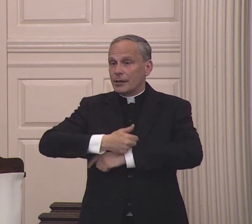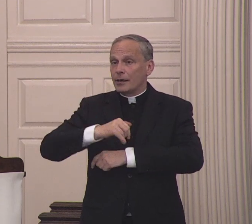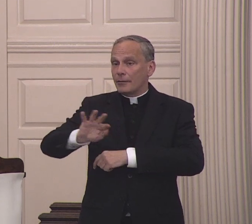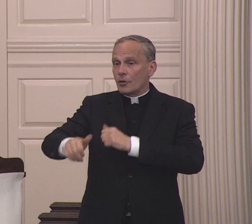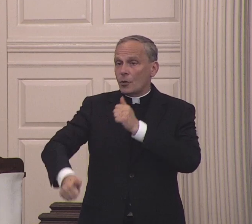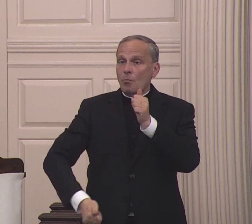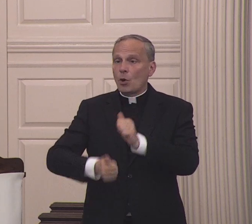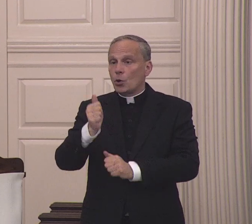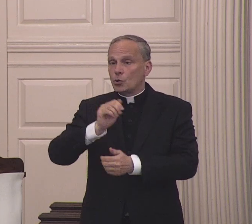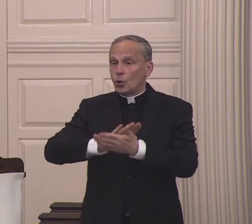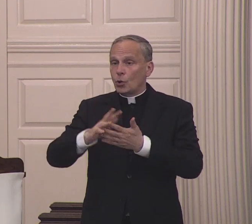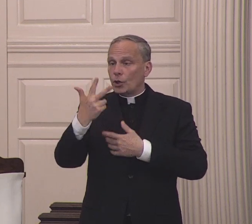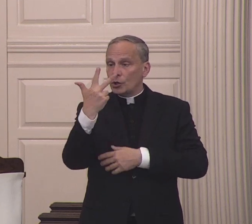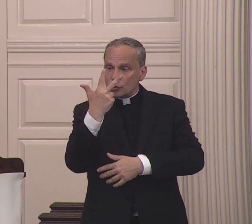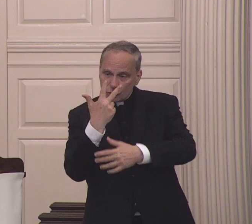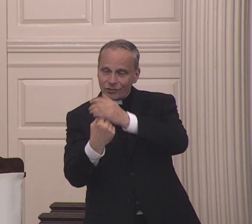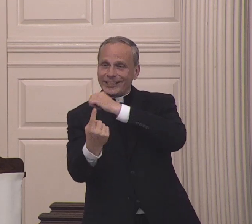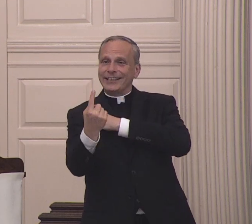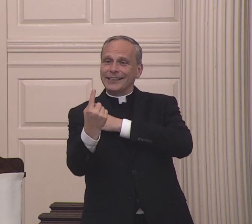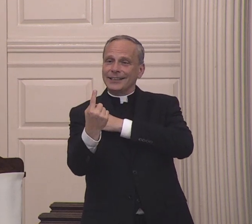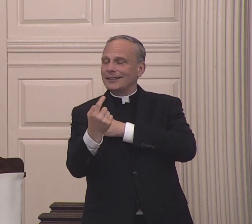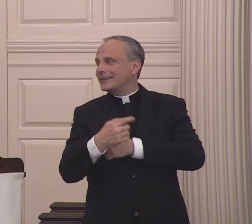Trinity and say happy